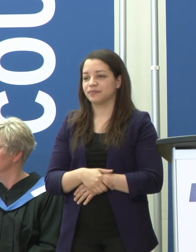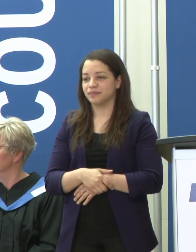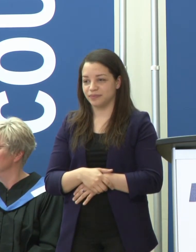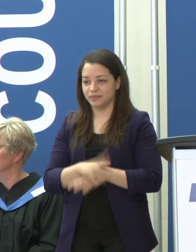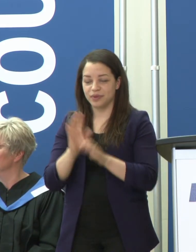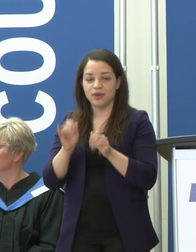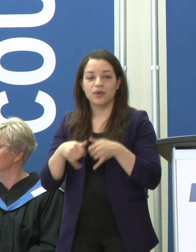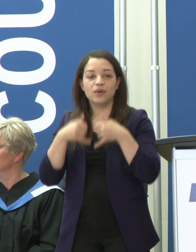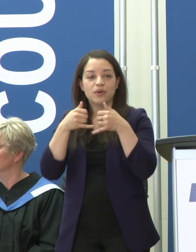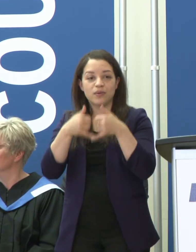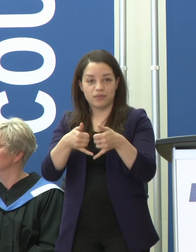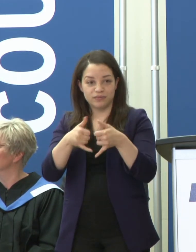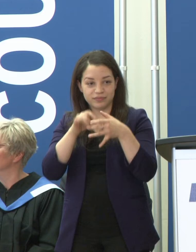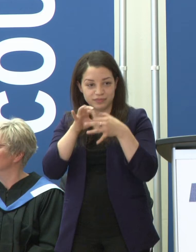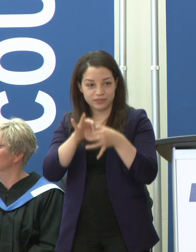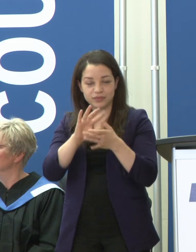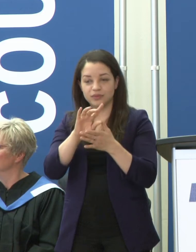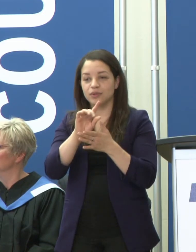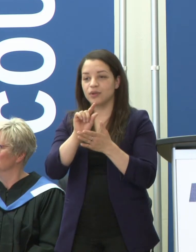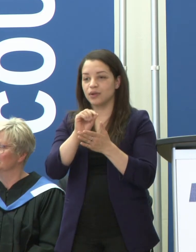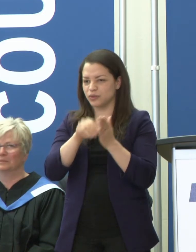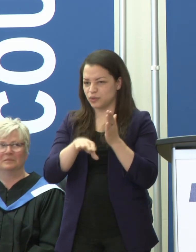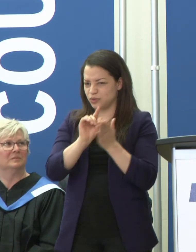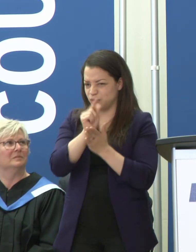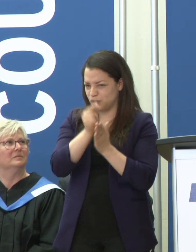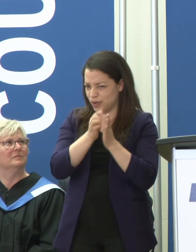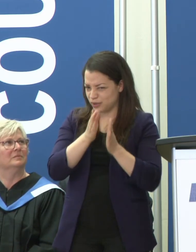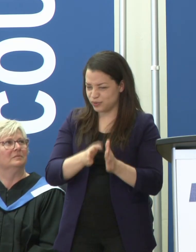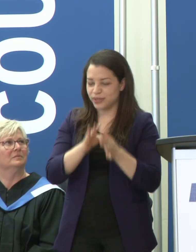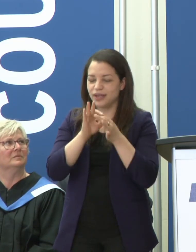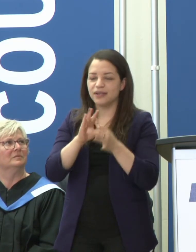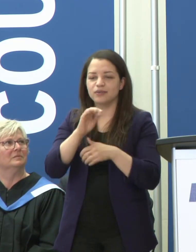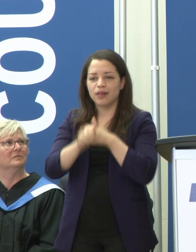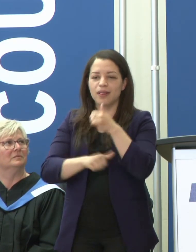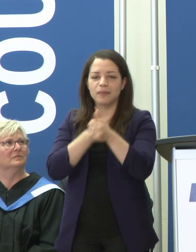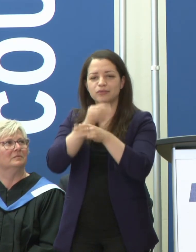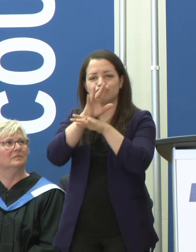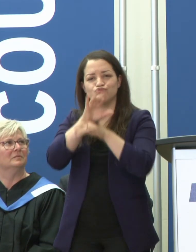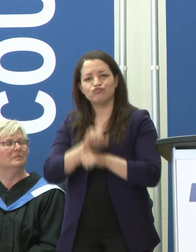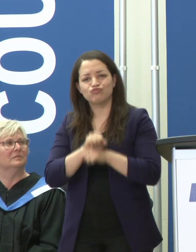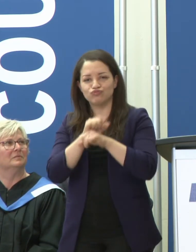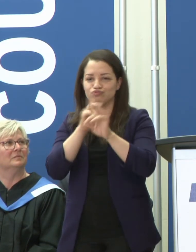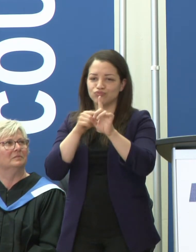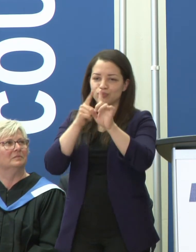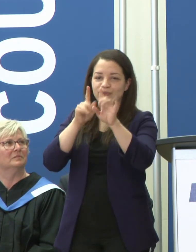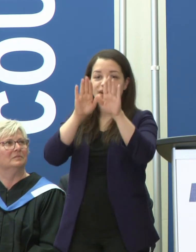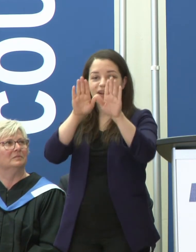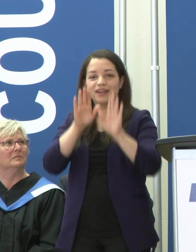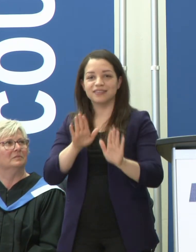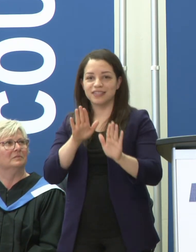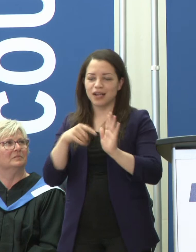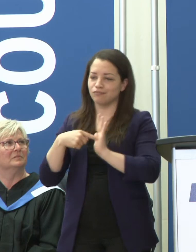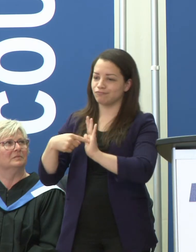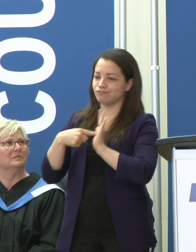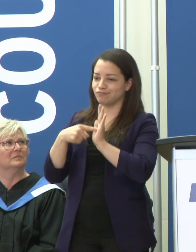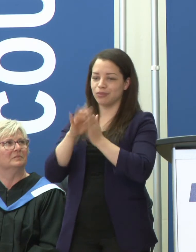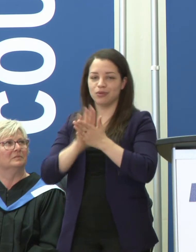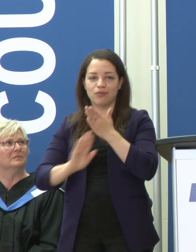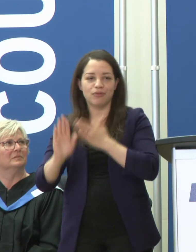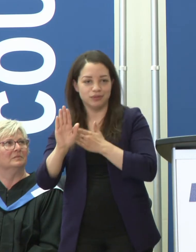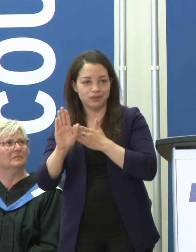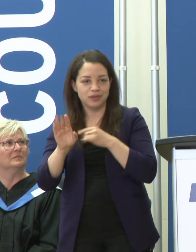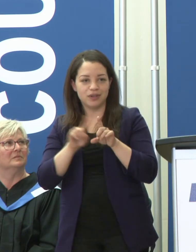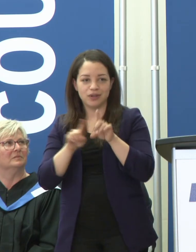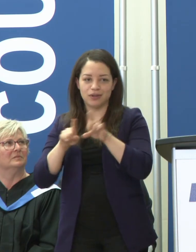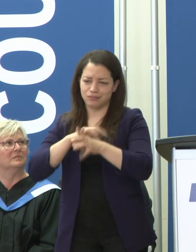This is awarded to a graduating student who embodies the NSCC alumni tradition of excellence and ambassadorship and whose